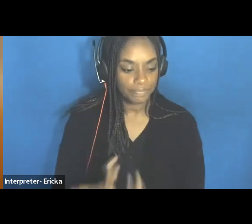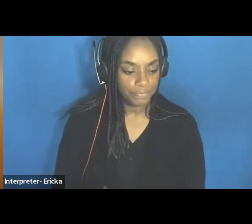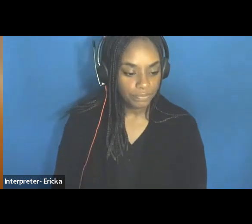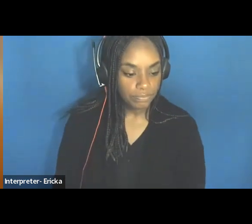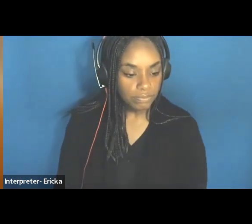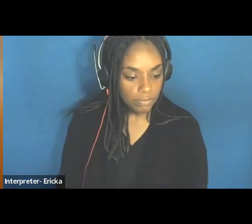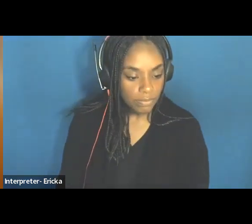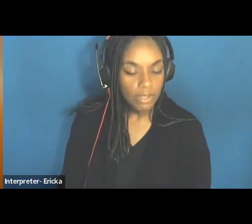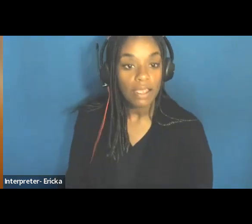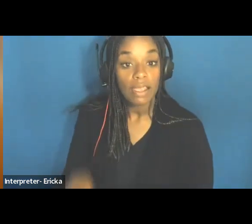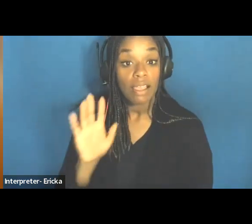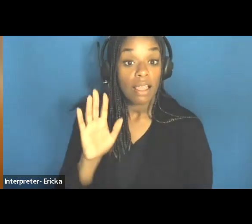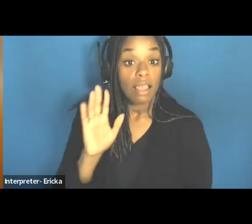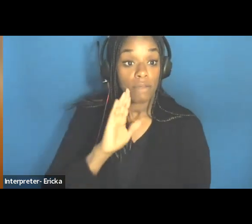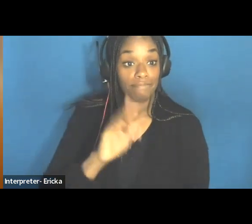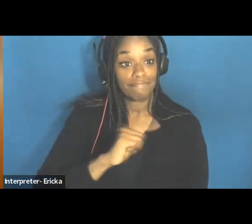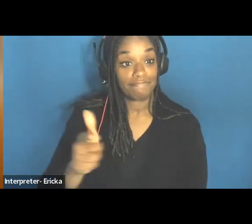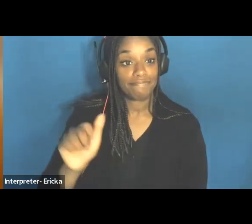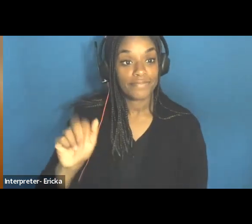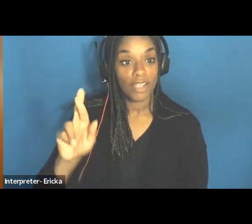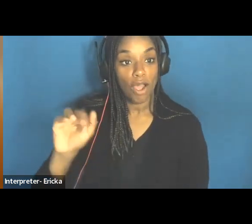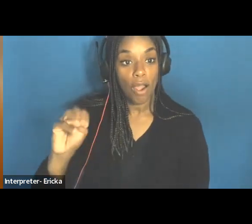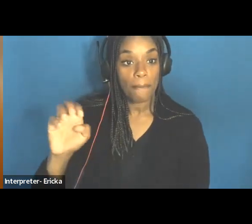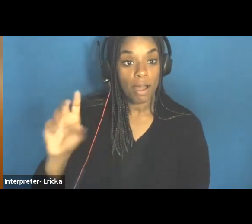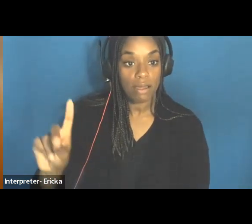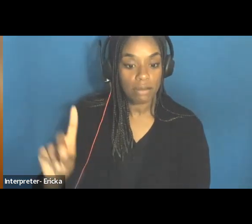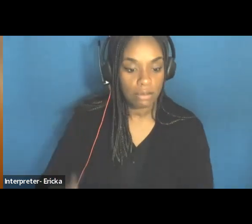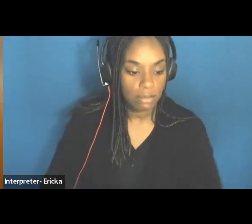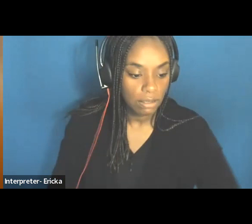So I will pass this to Armand.